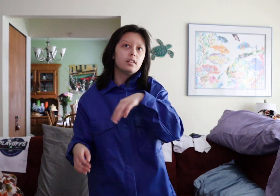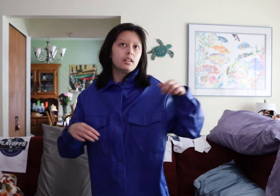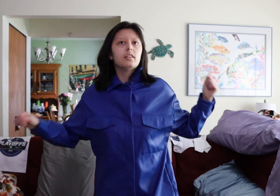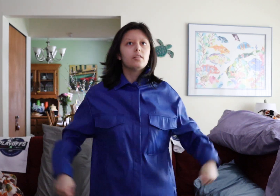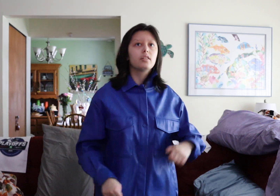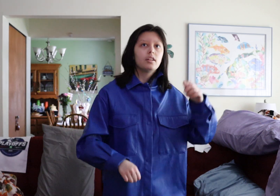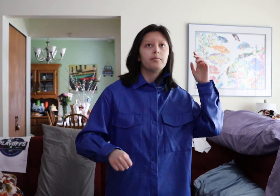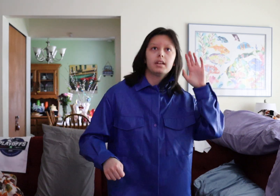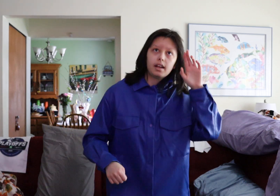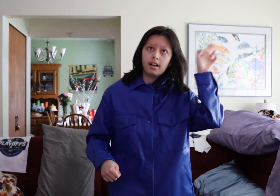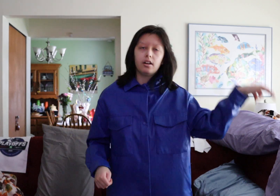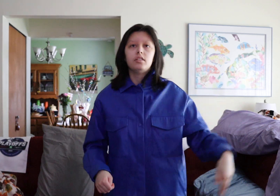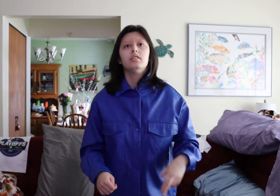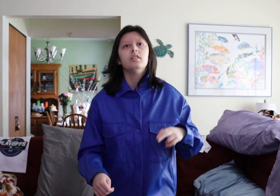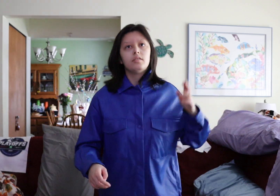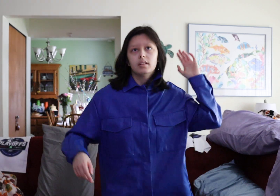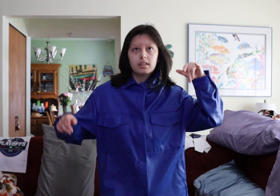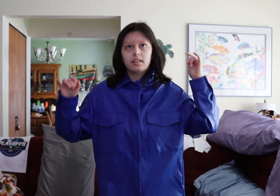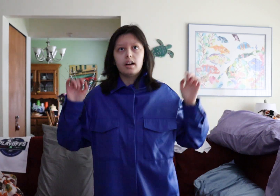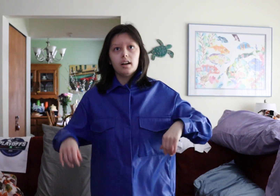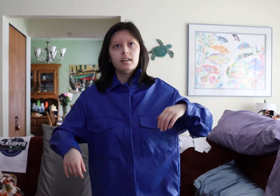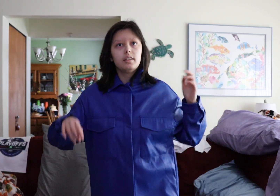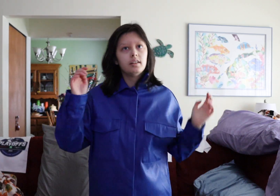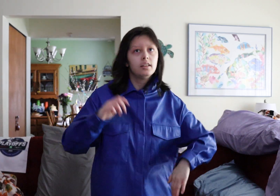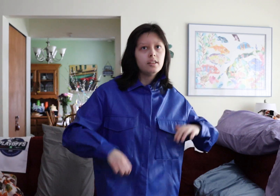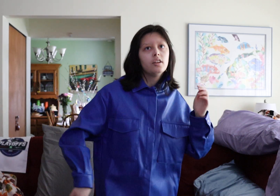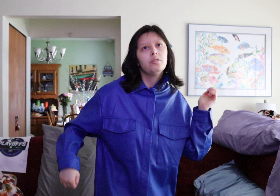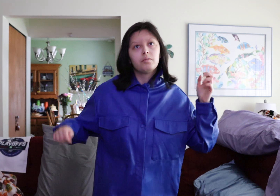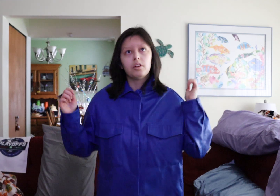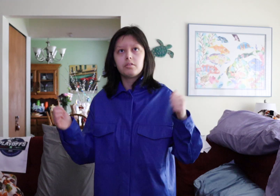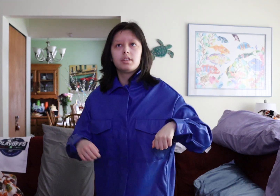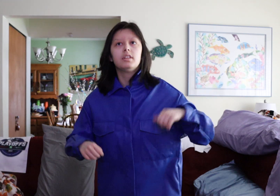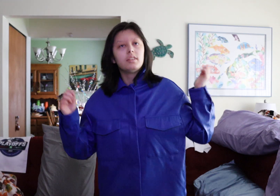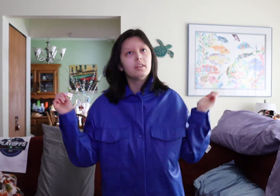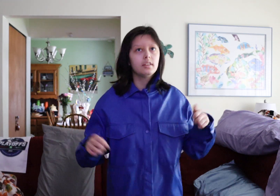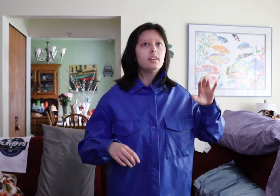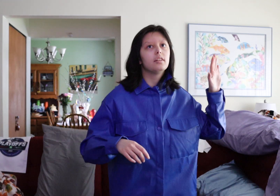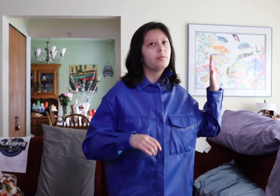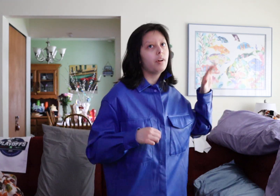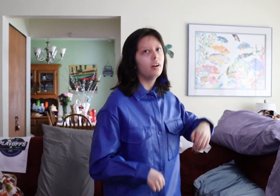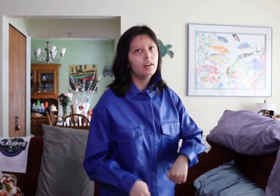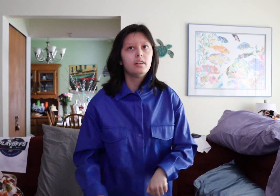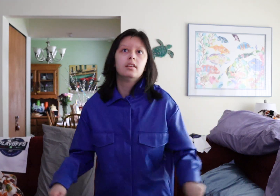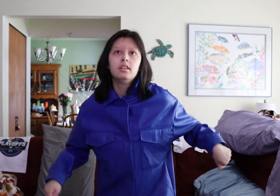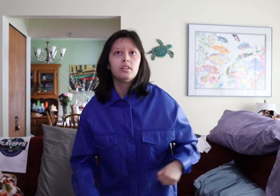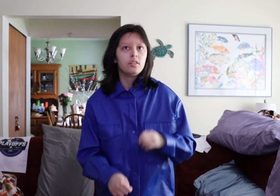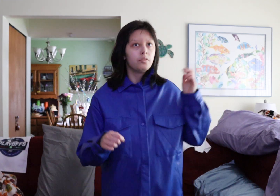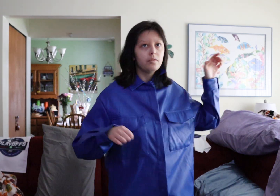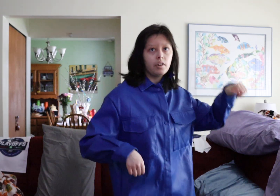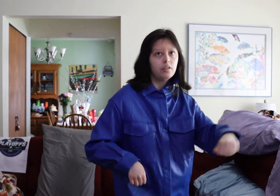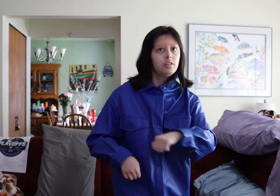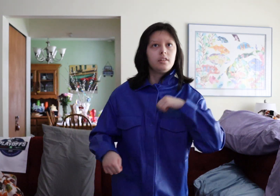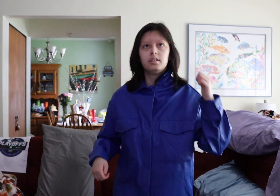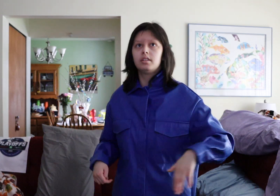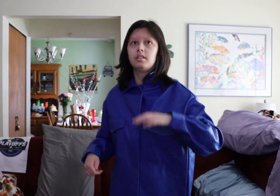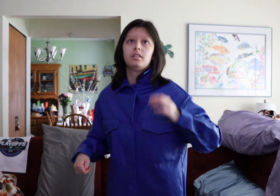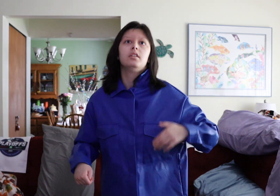better, make you need me now I'm gonna hit the guard, on my toes, your champion has been there Yeah, we grow. Word gaan.